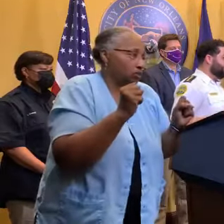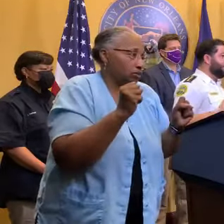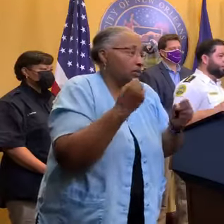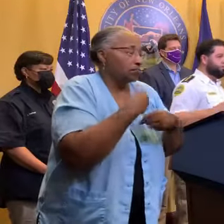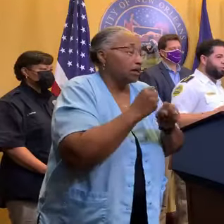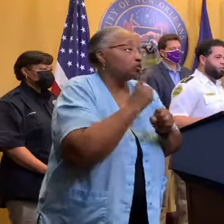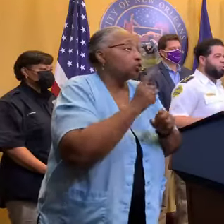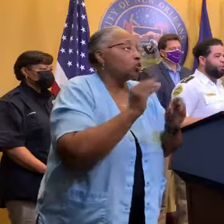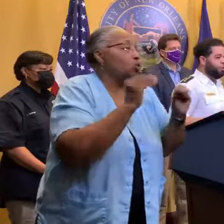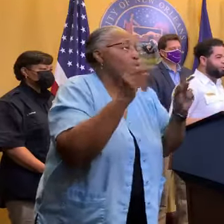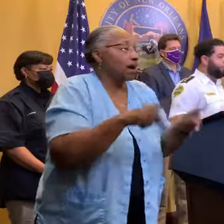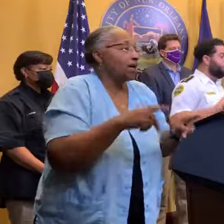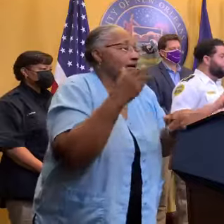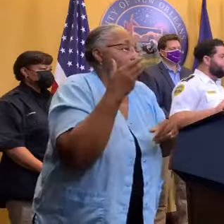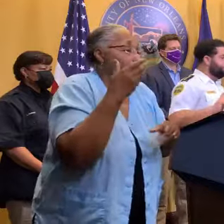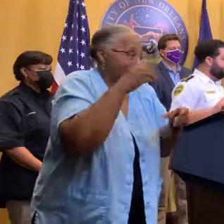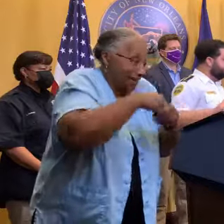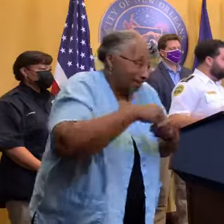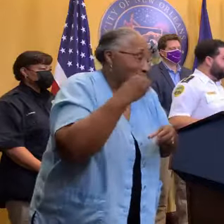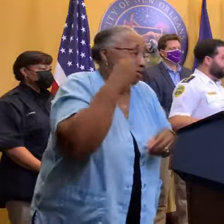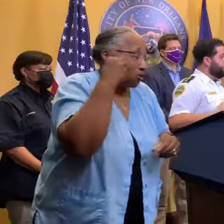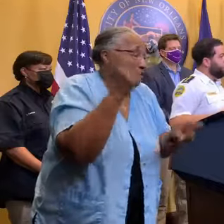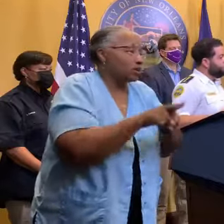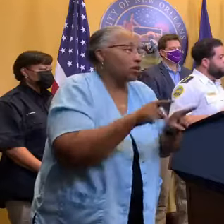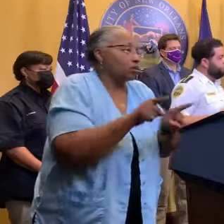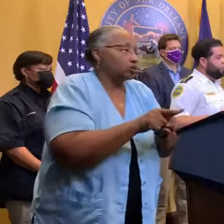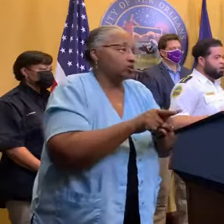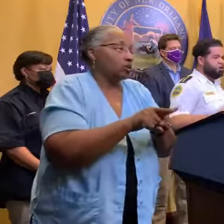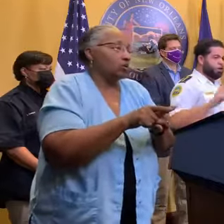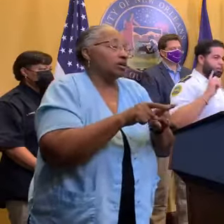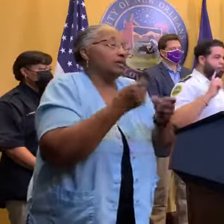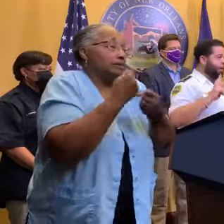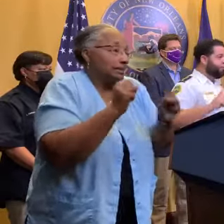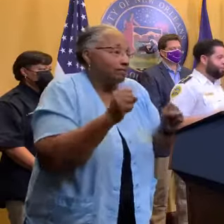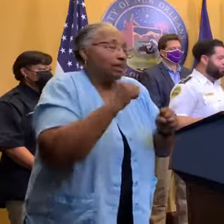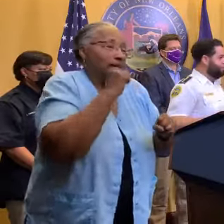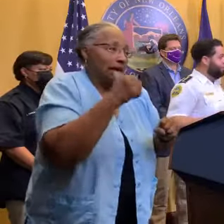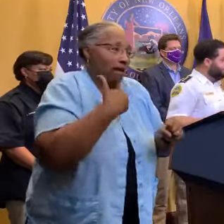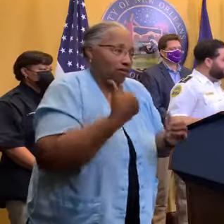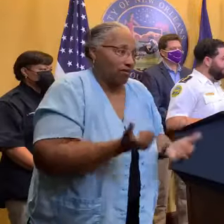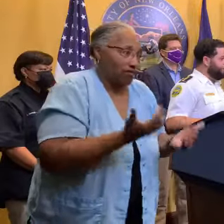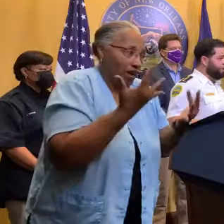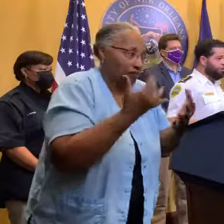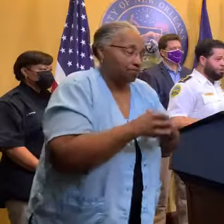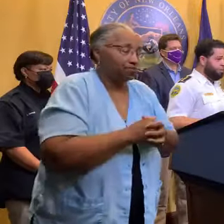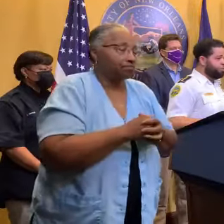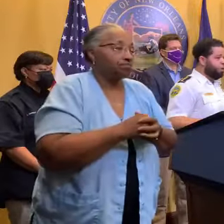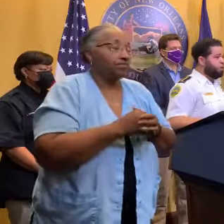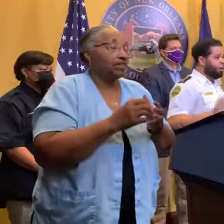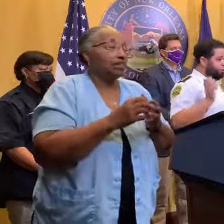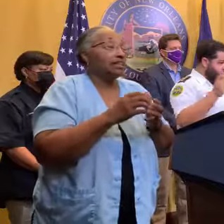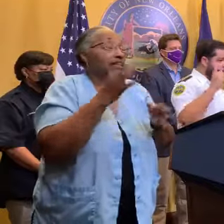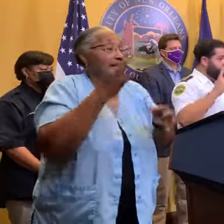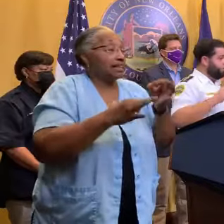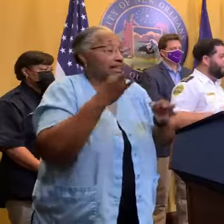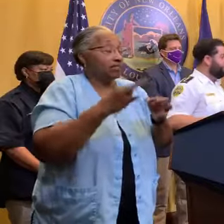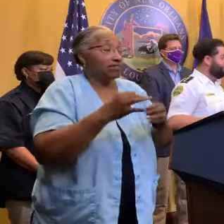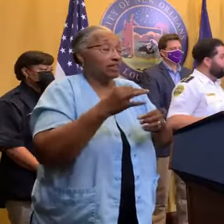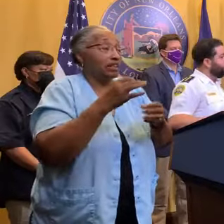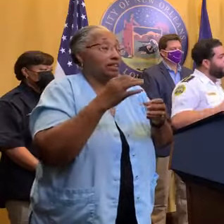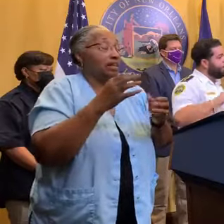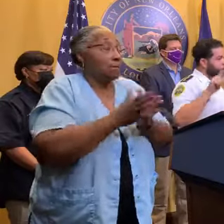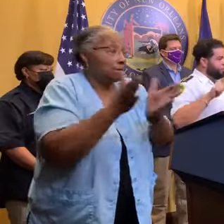causing a fire threat to the property. So 2 different things. When you call 311, you'll get a prompt that says this is a public safety incident, press 1. That will get you to the